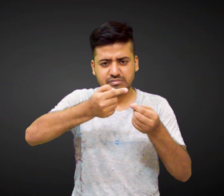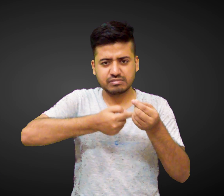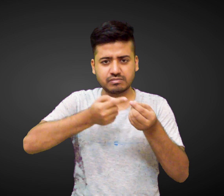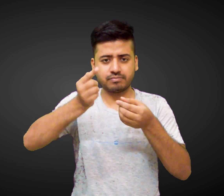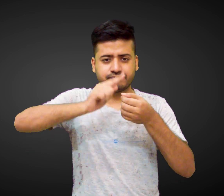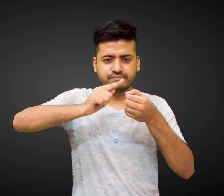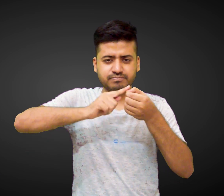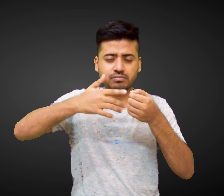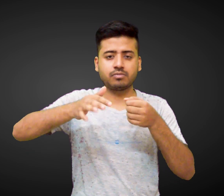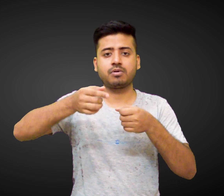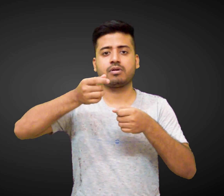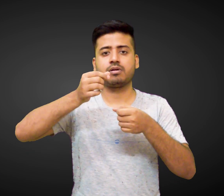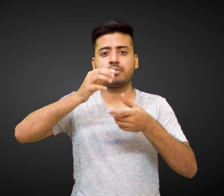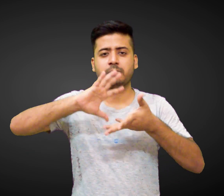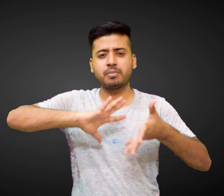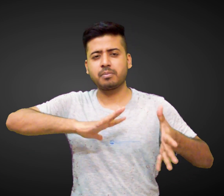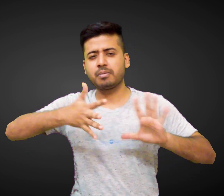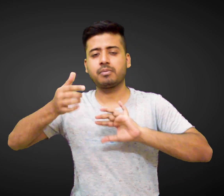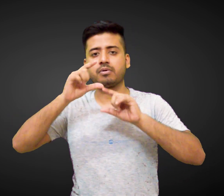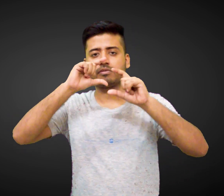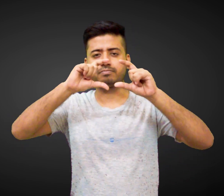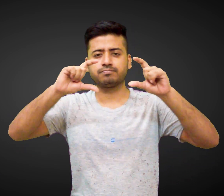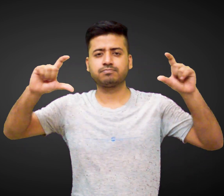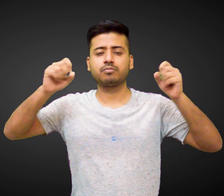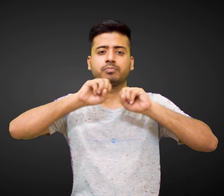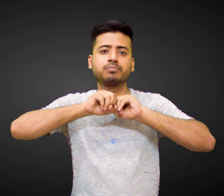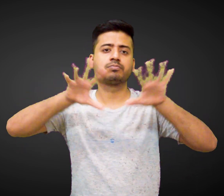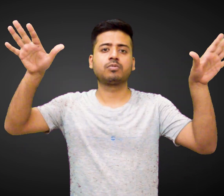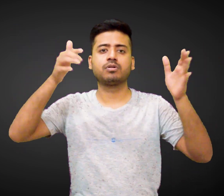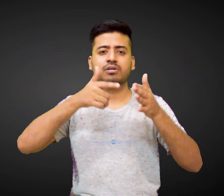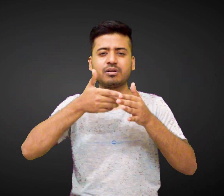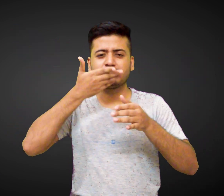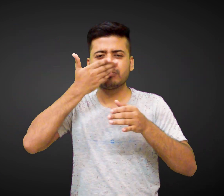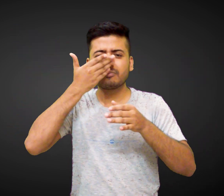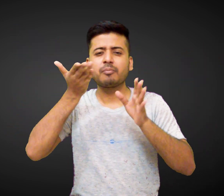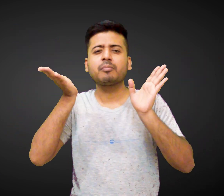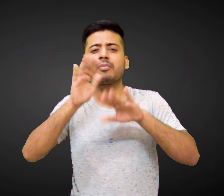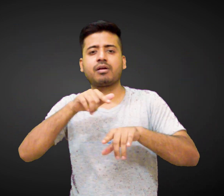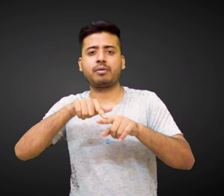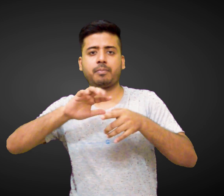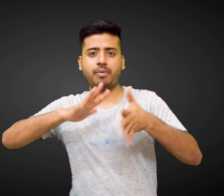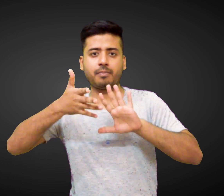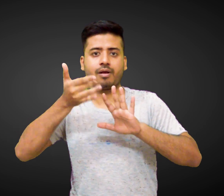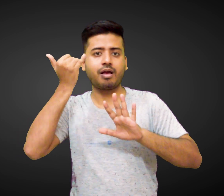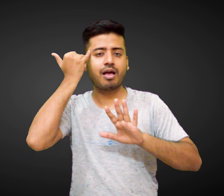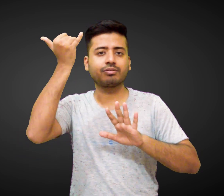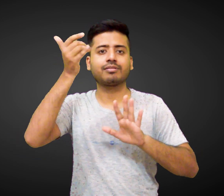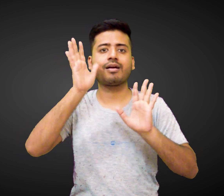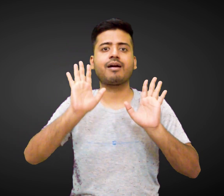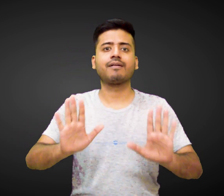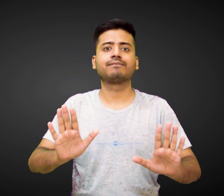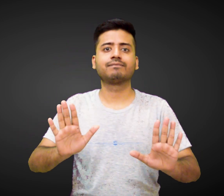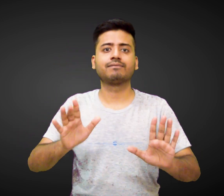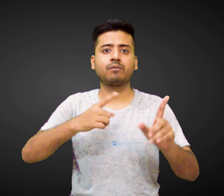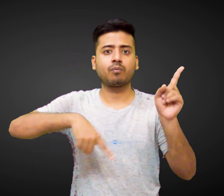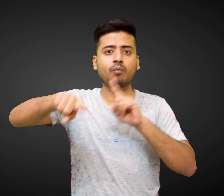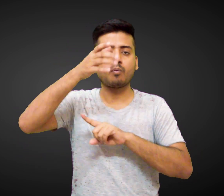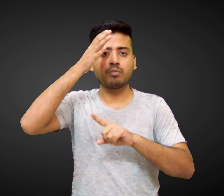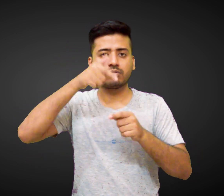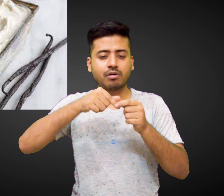body. Reduces anxiety. The scent and flavor of vanilla can have a calming effect, potentially reducing anxiety and